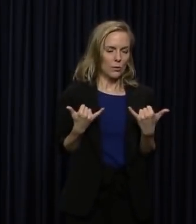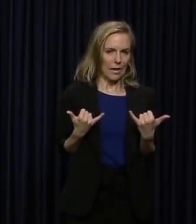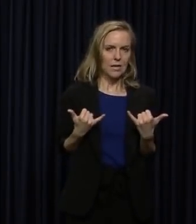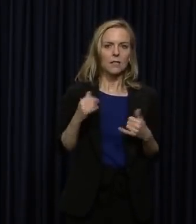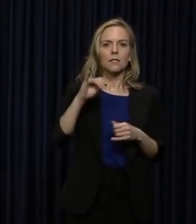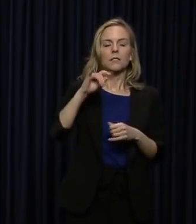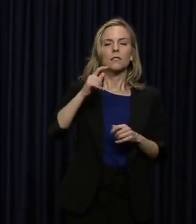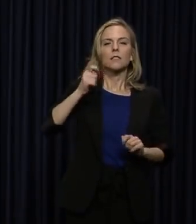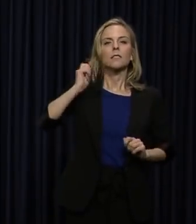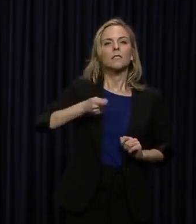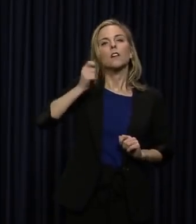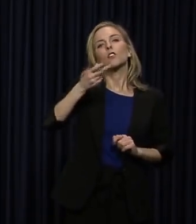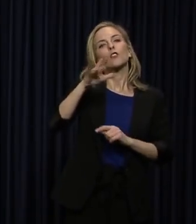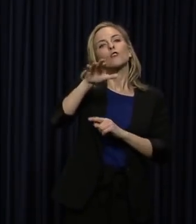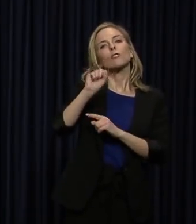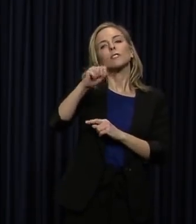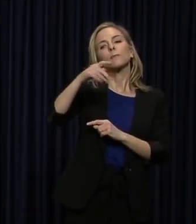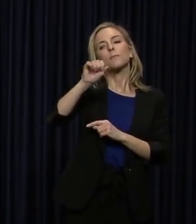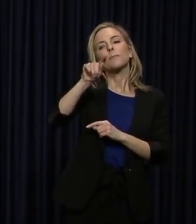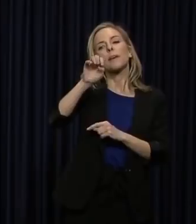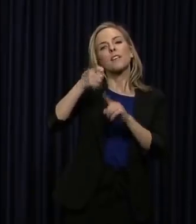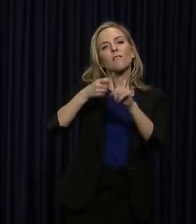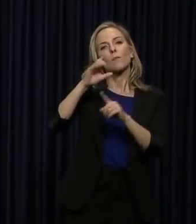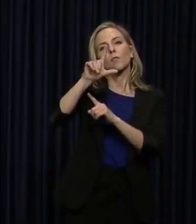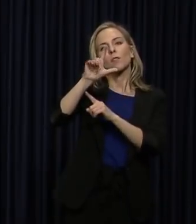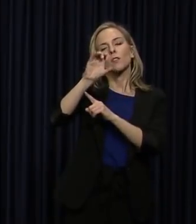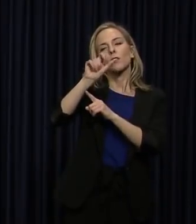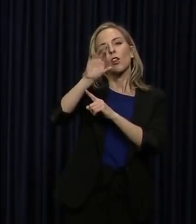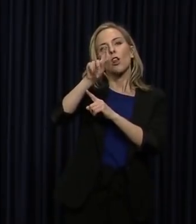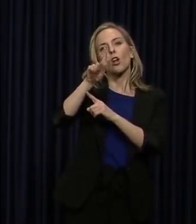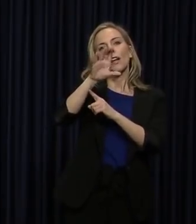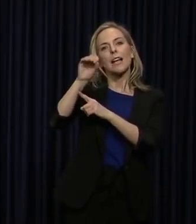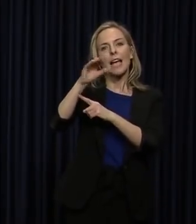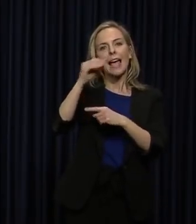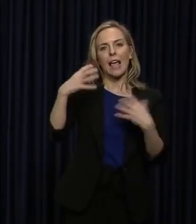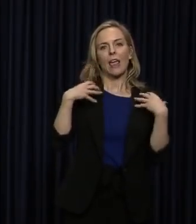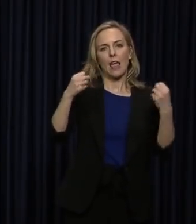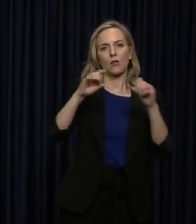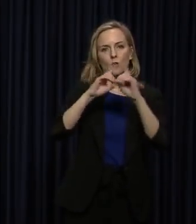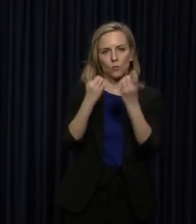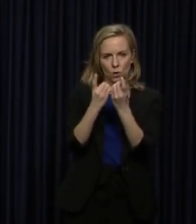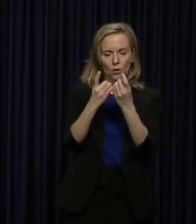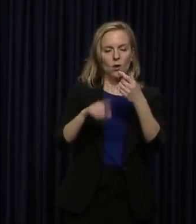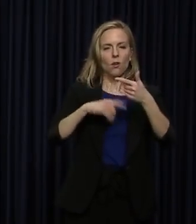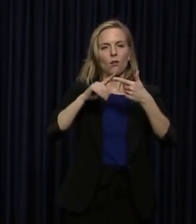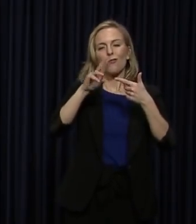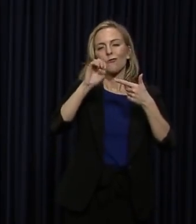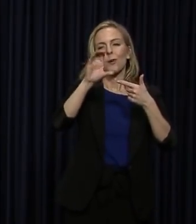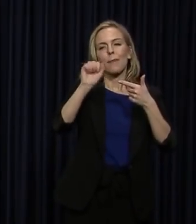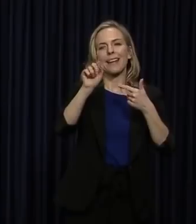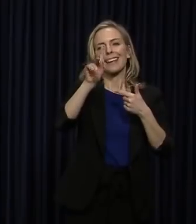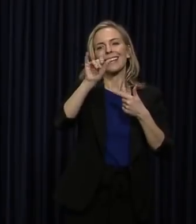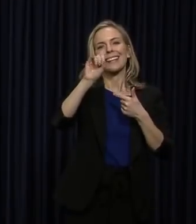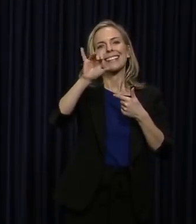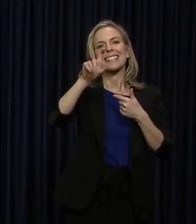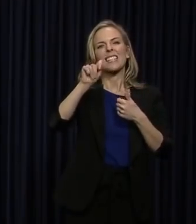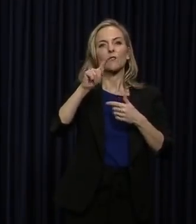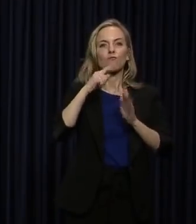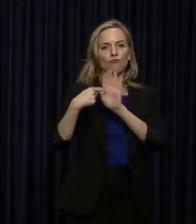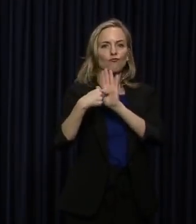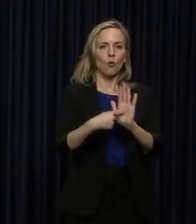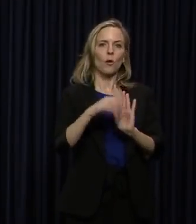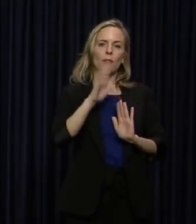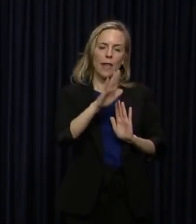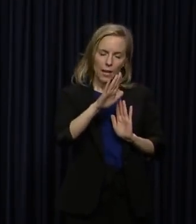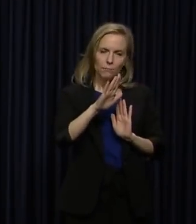Judge Chris Pace from Clark County and the Clark County Health Department, Rebecca Kissick. They are here showing their